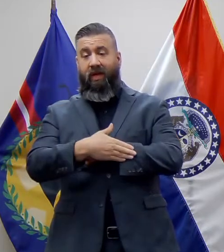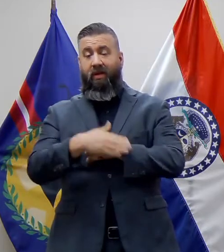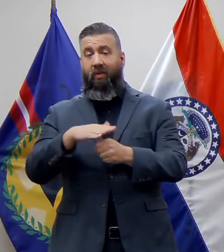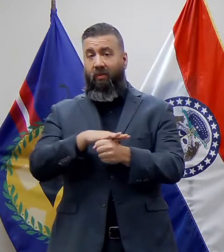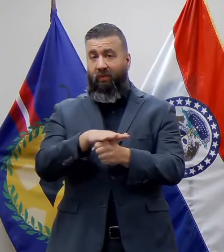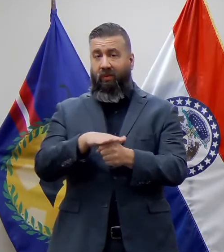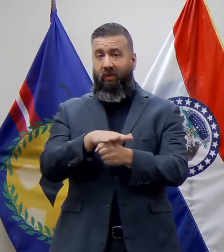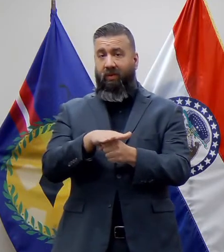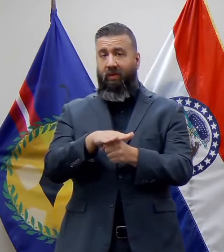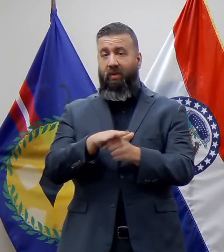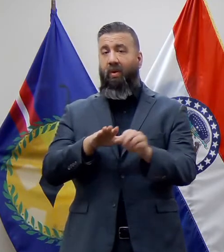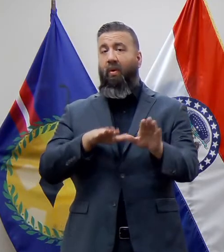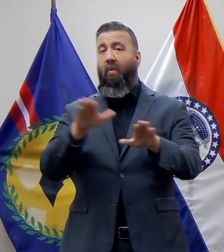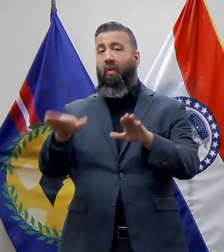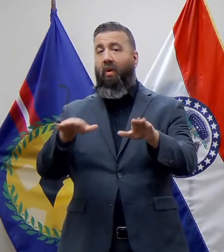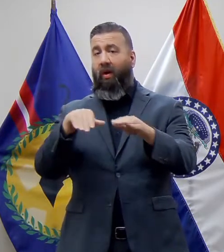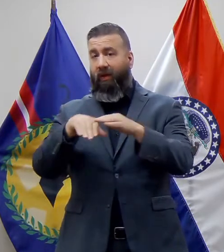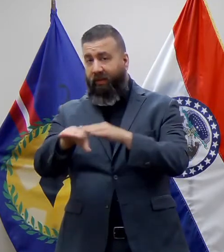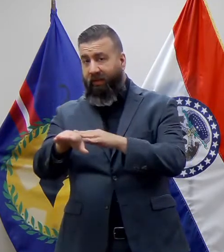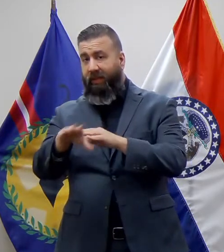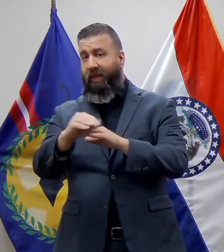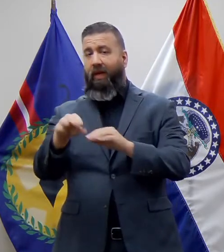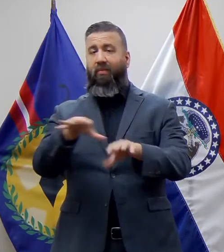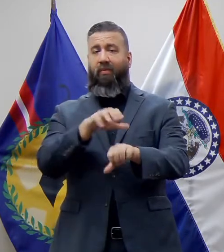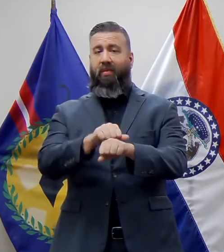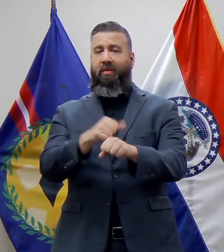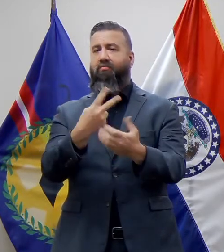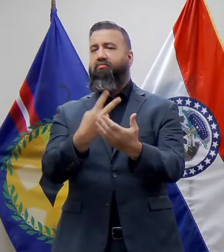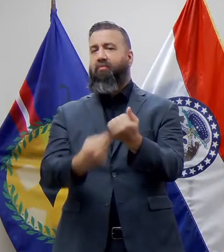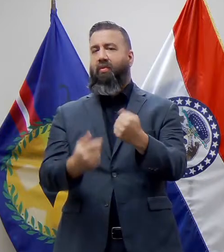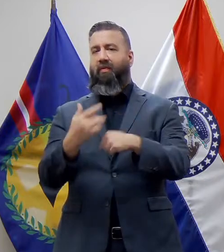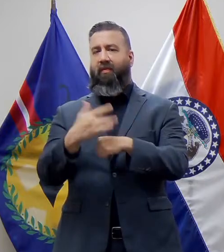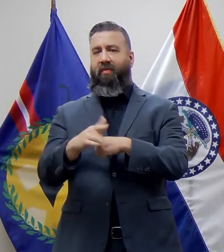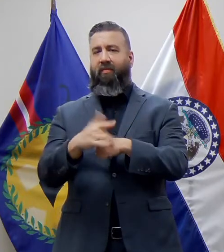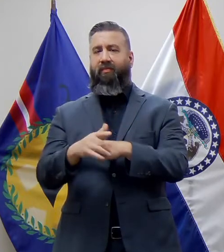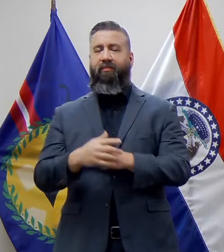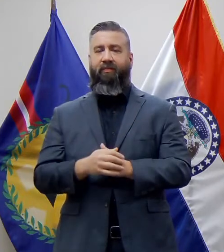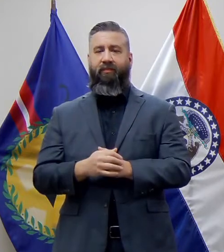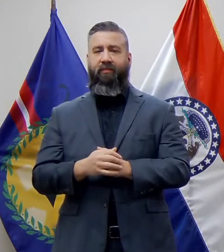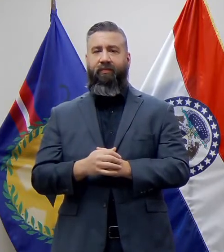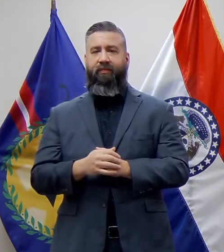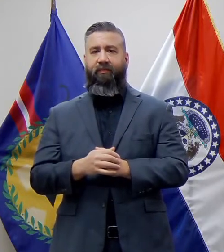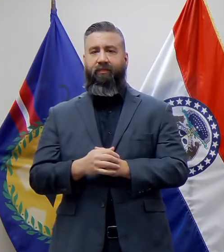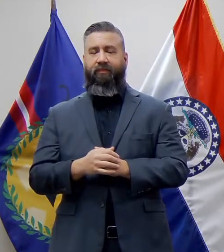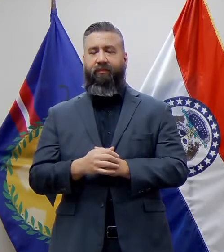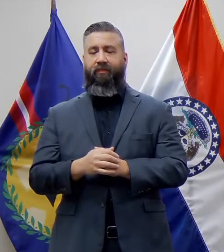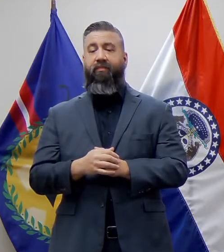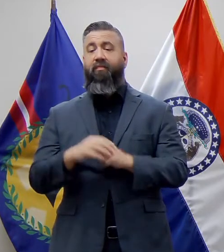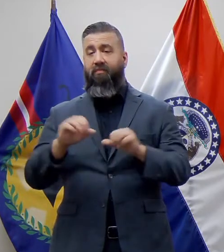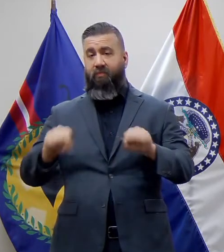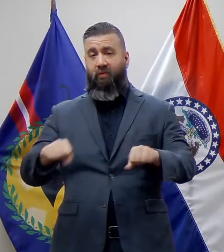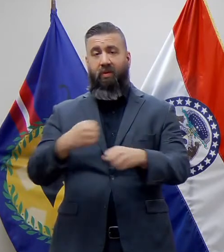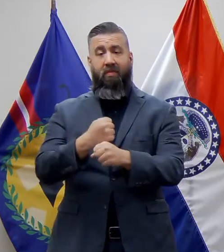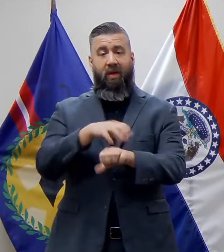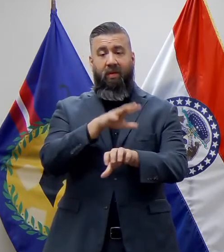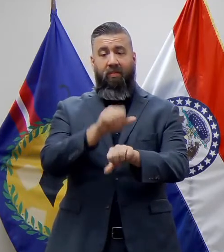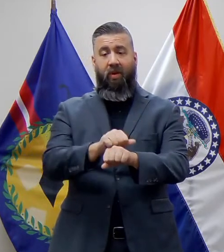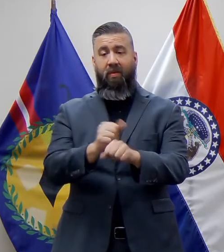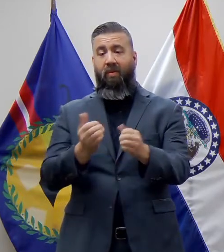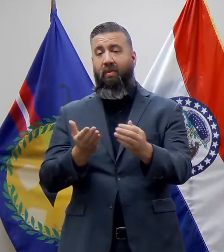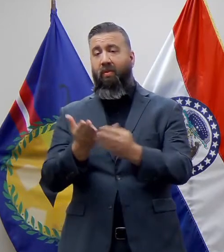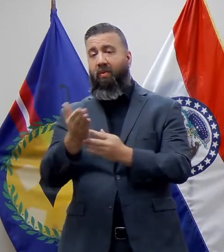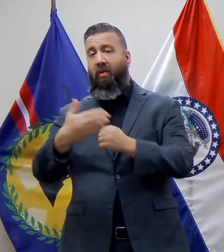walk-ins and appointments will both be available. You can make an appointment through the county's website as